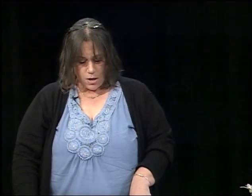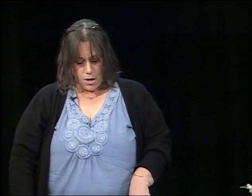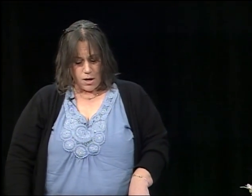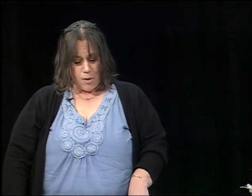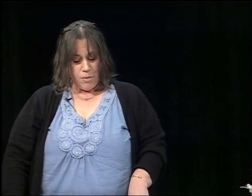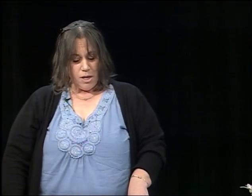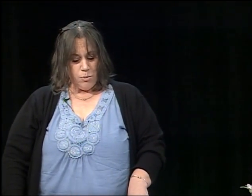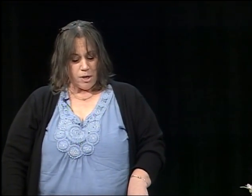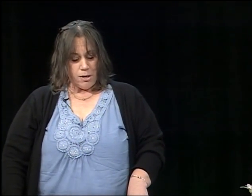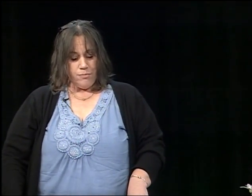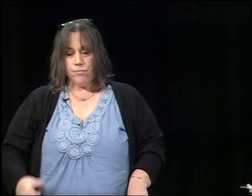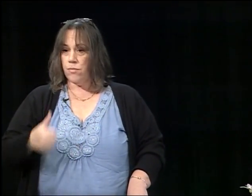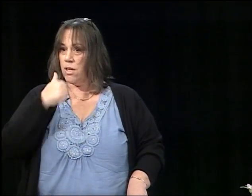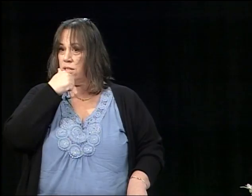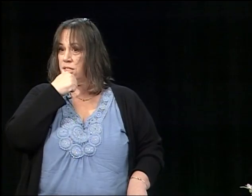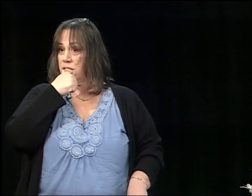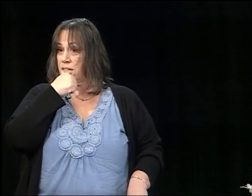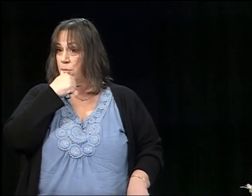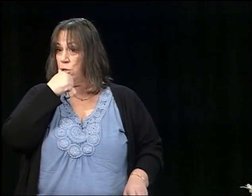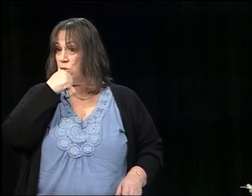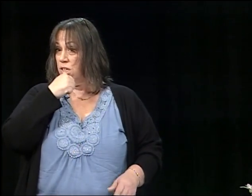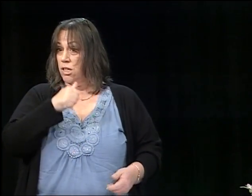A mailman is the stamp. You lick it.